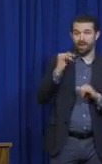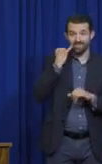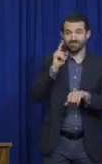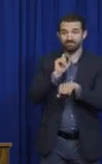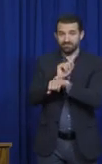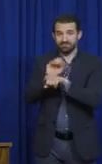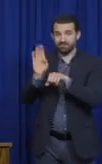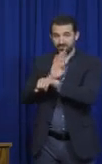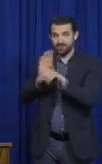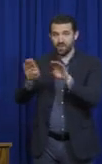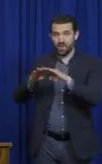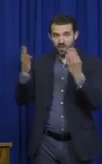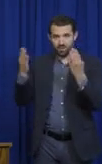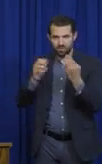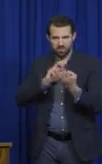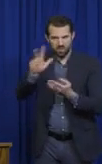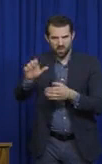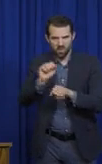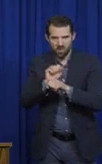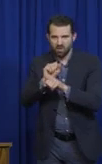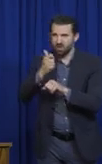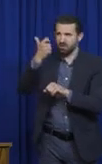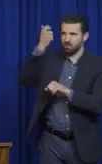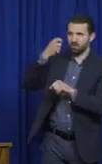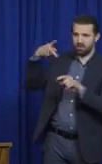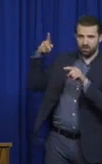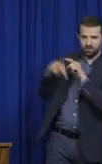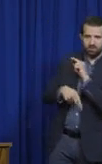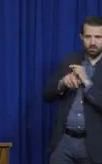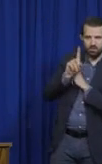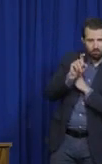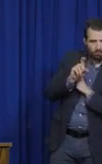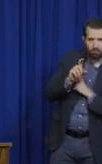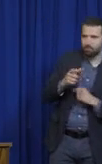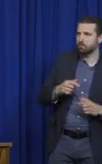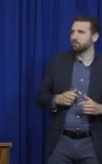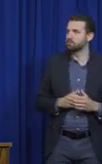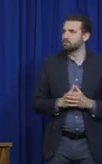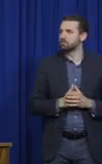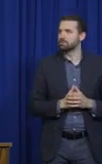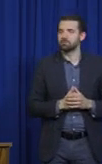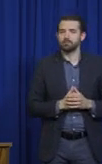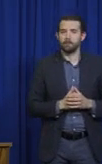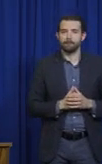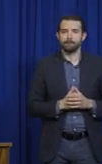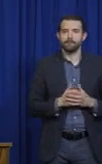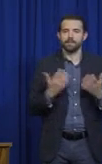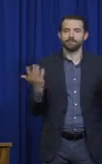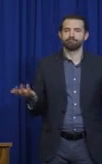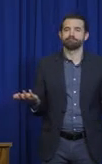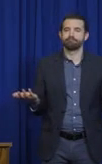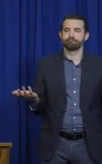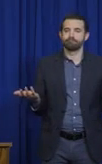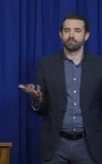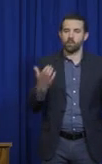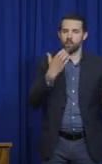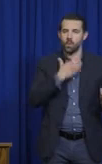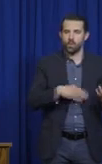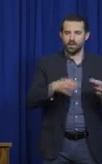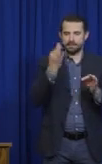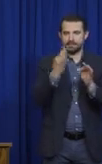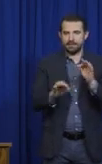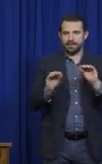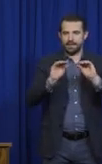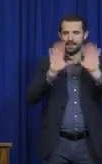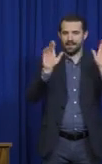So it would be nice if it was a straightforward question, Don. So Don's question is, if a business